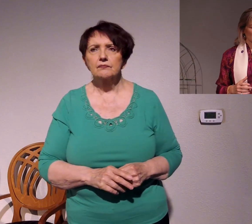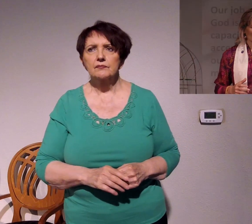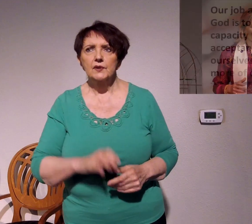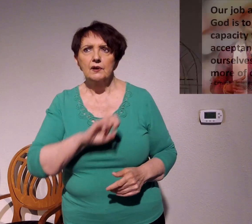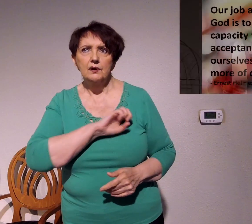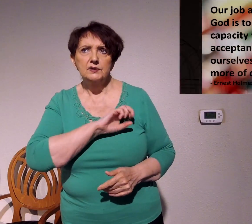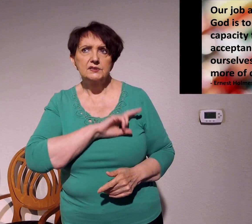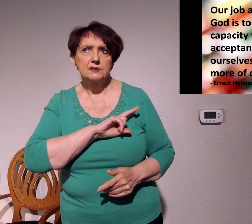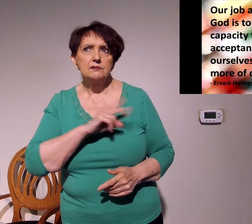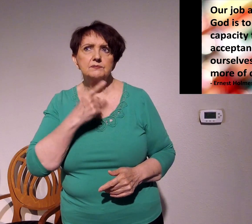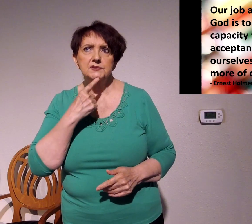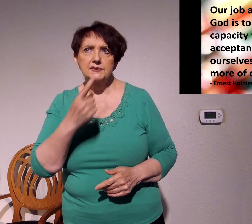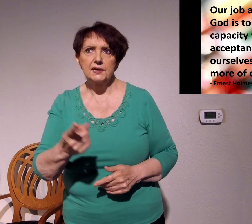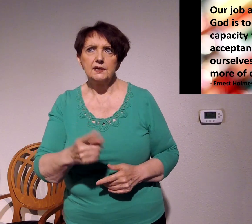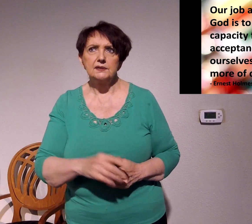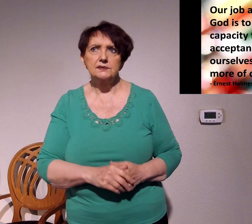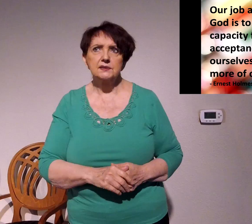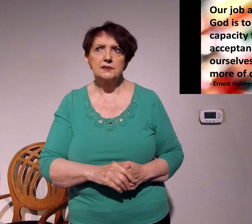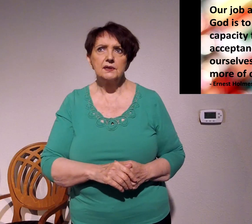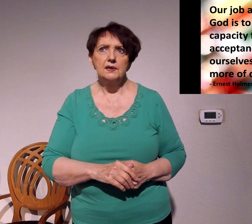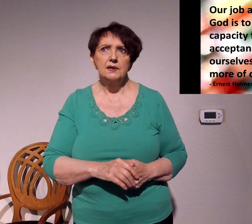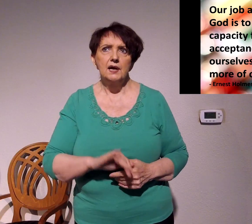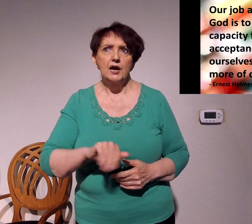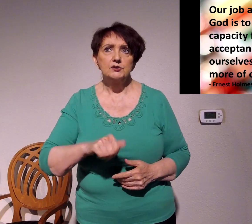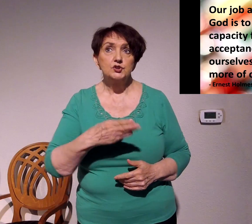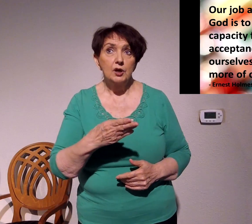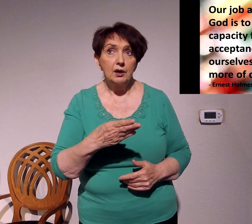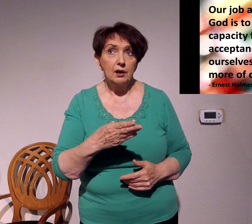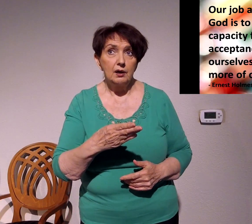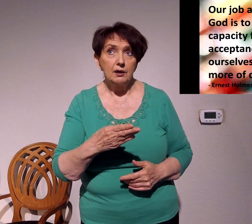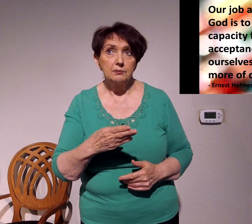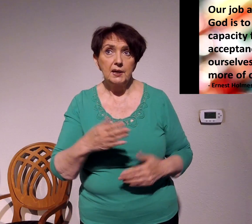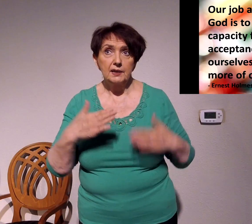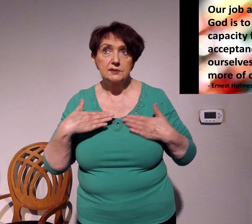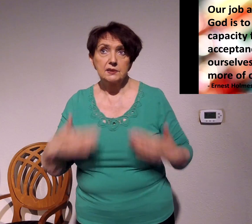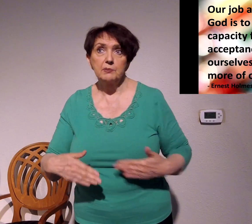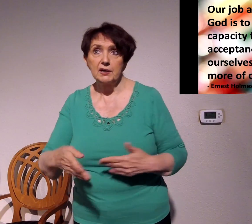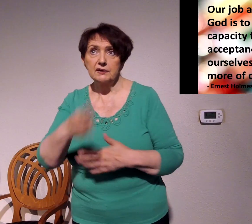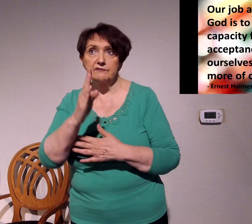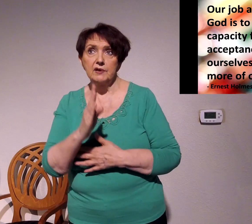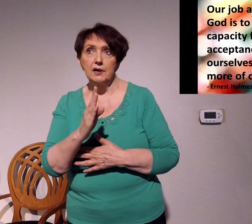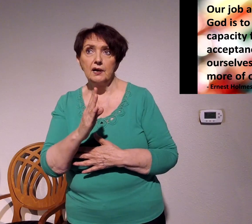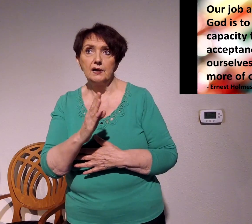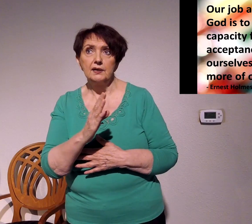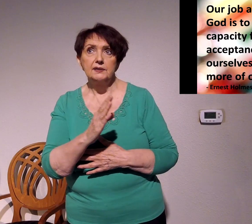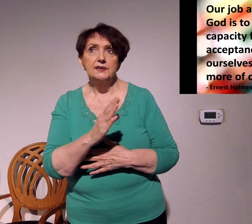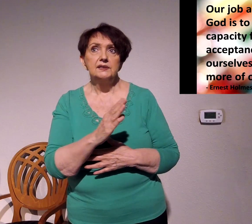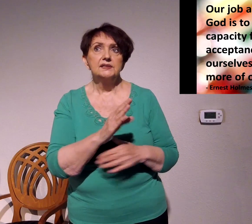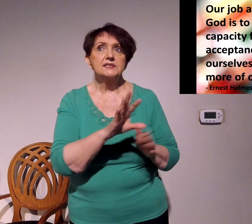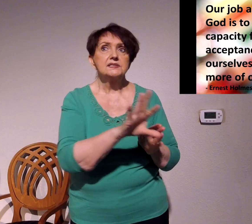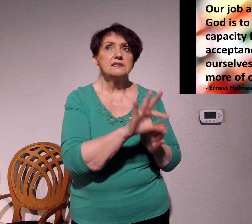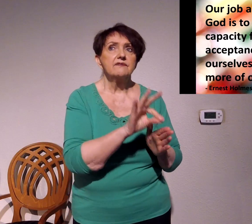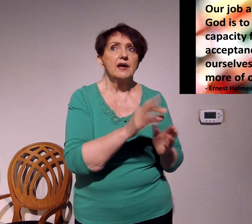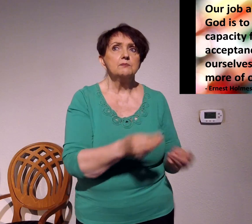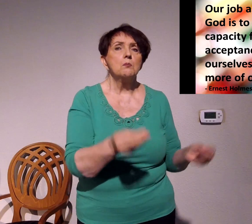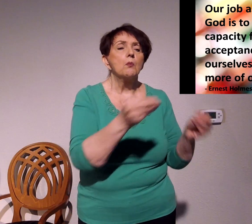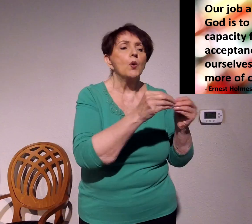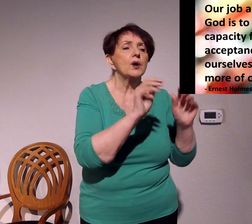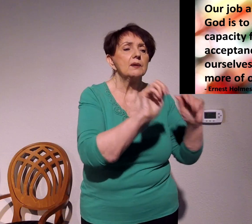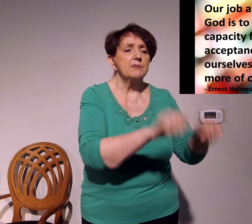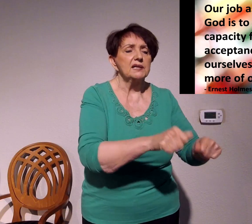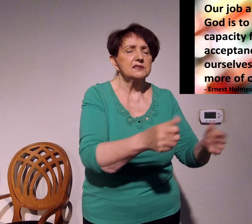Ernest Holmes tells us that our job as the body of God is to seek a greater capacity for love